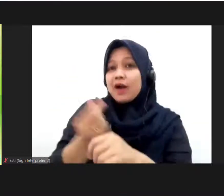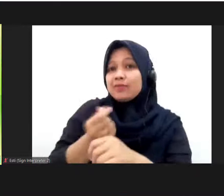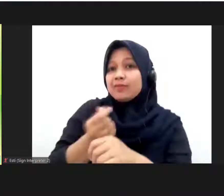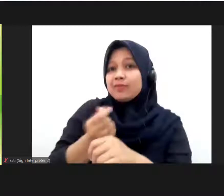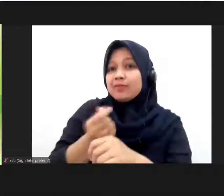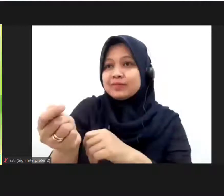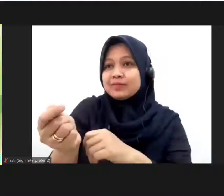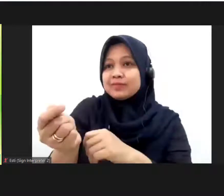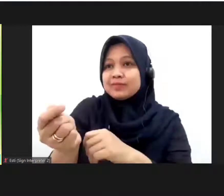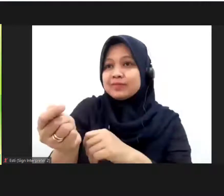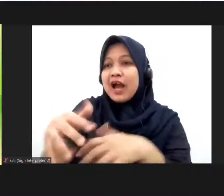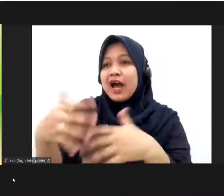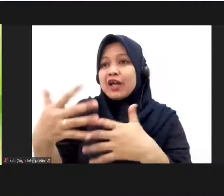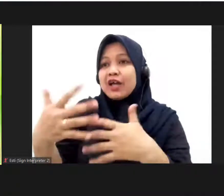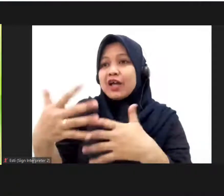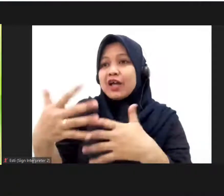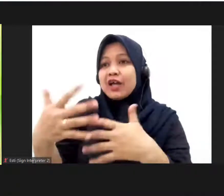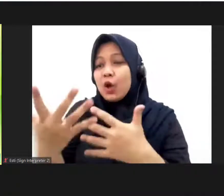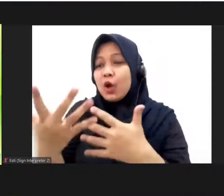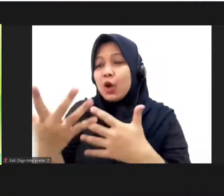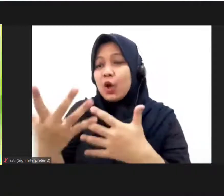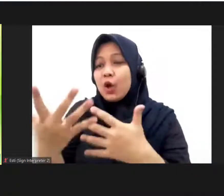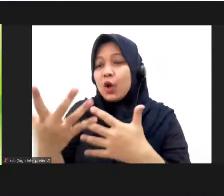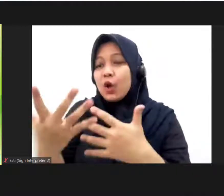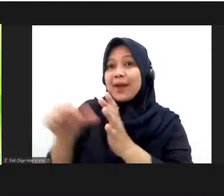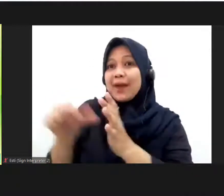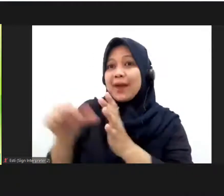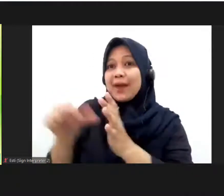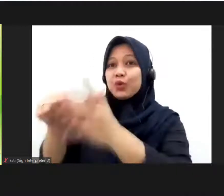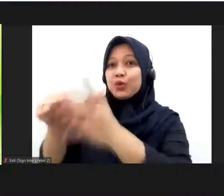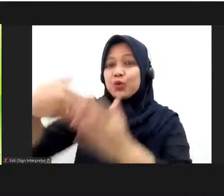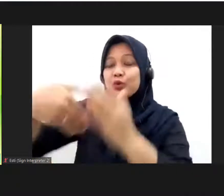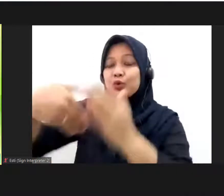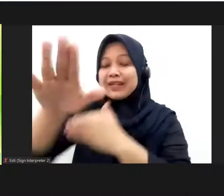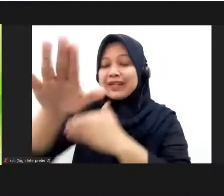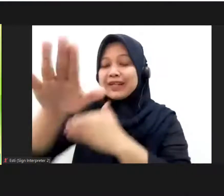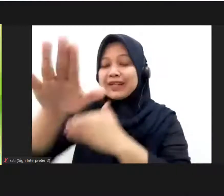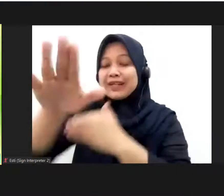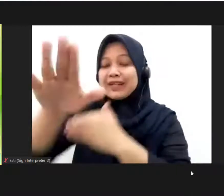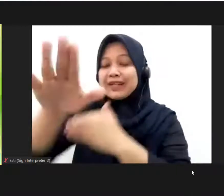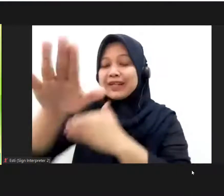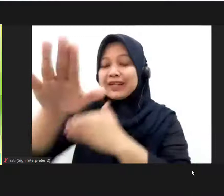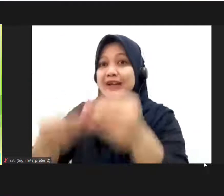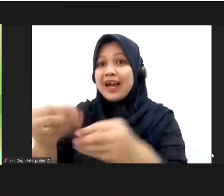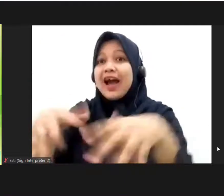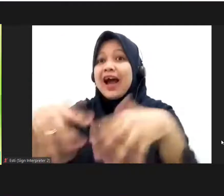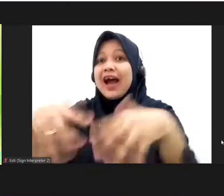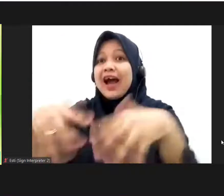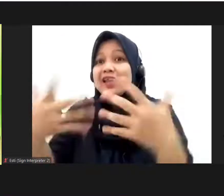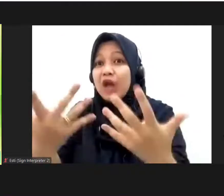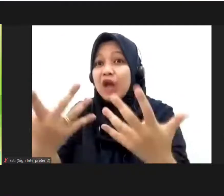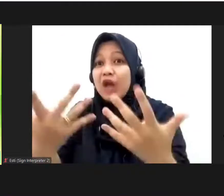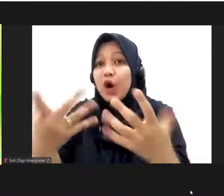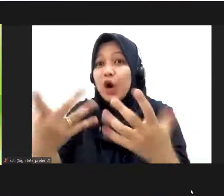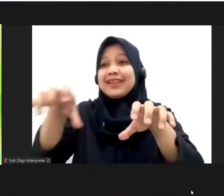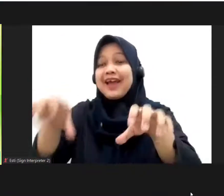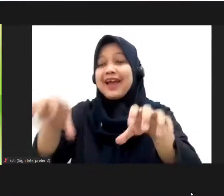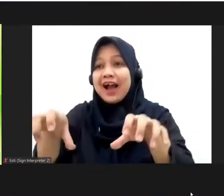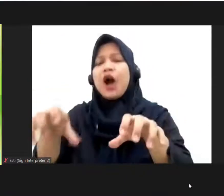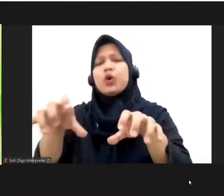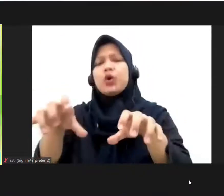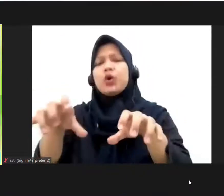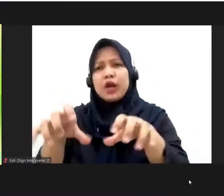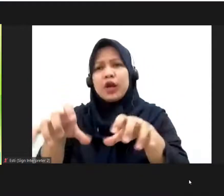other person be assigned to go to the market. And then other neighbors will ask also to buy